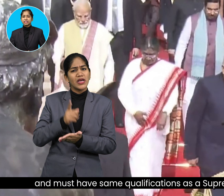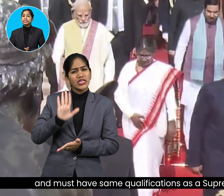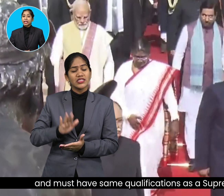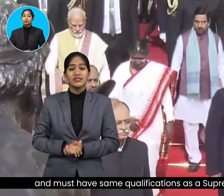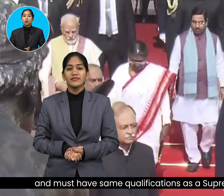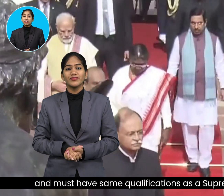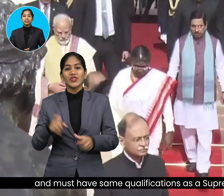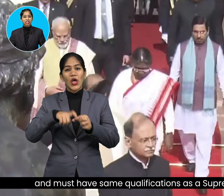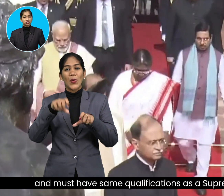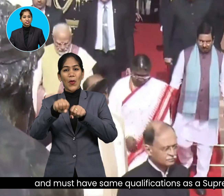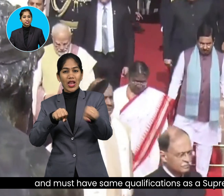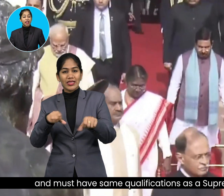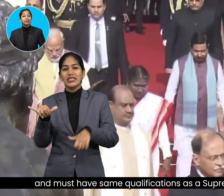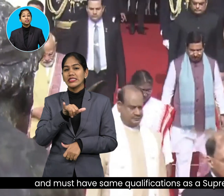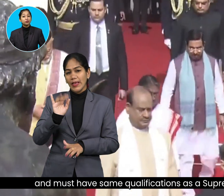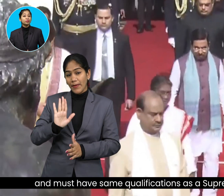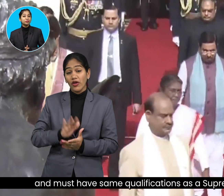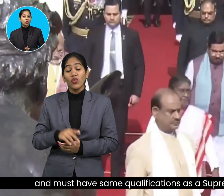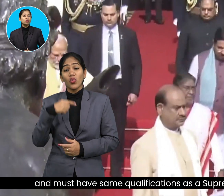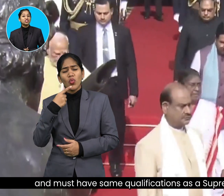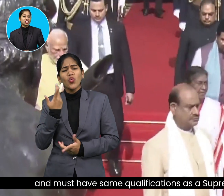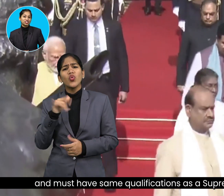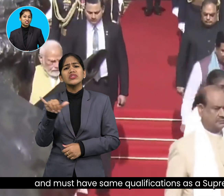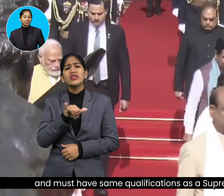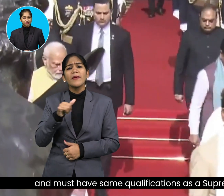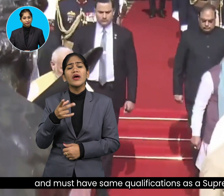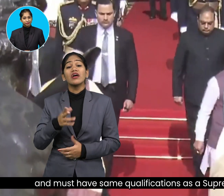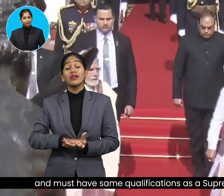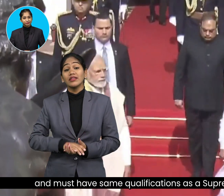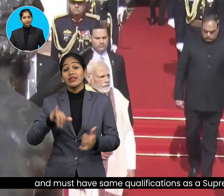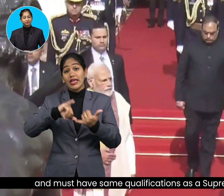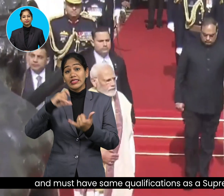have same qualifications as a Supreme Court judge.